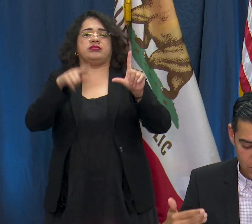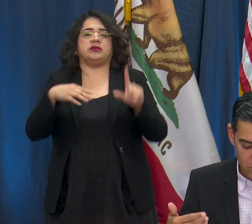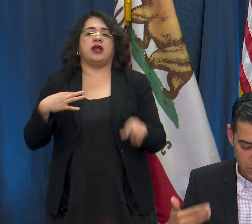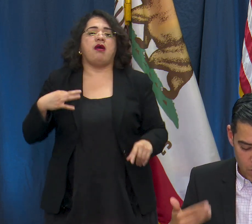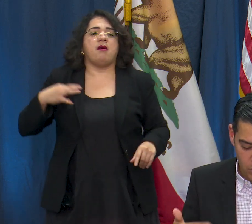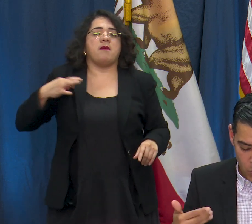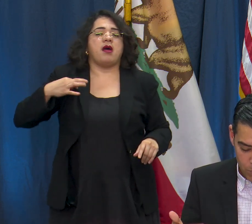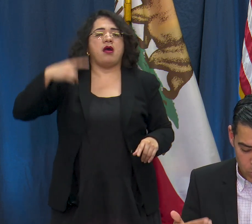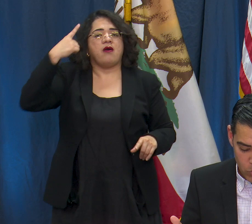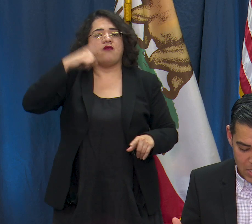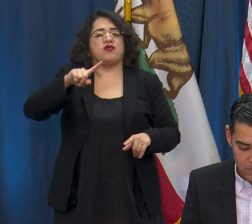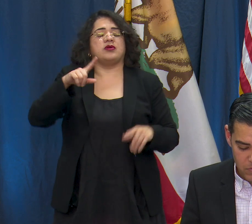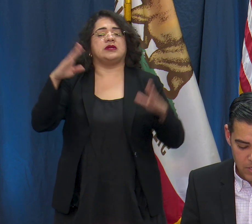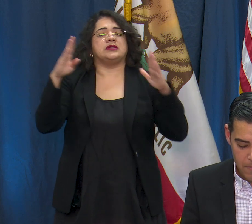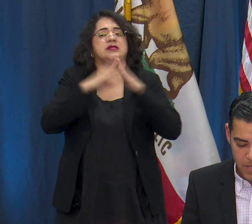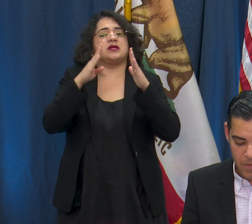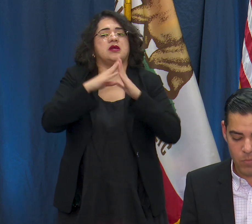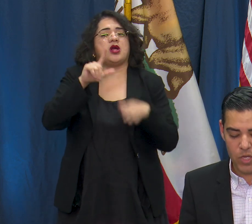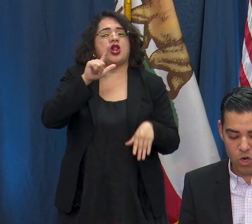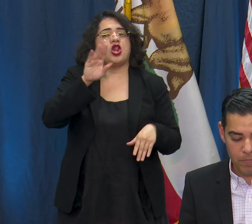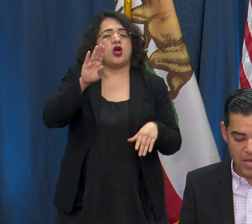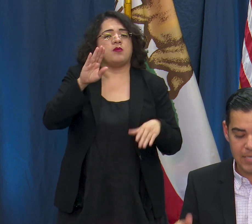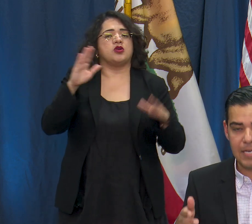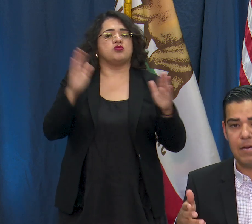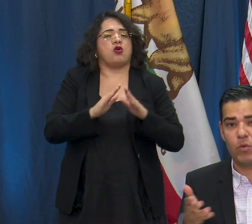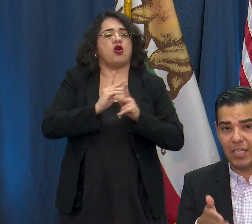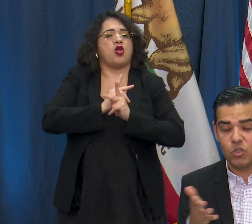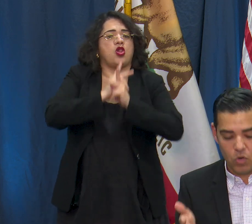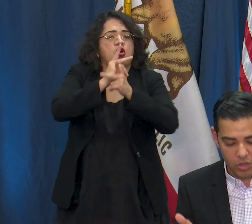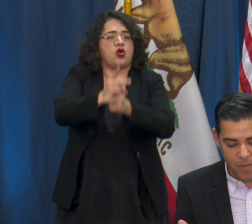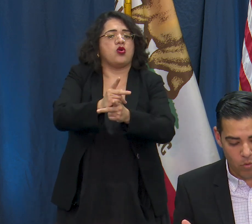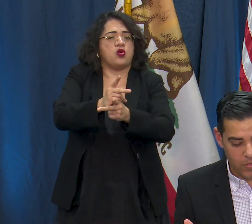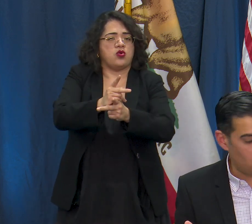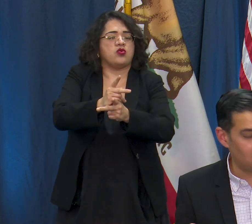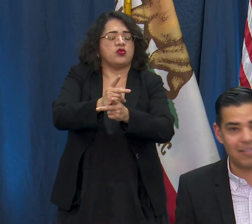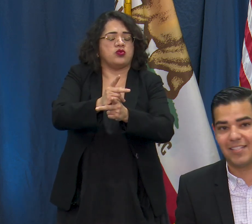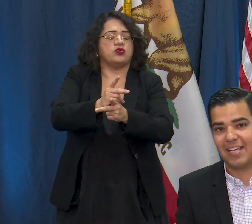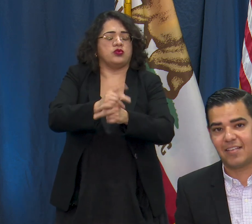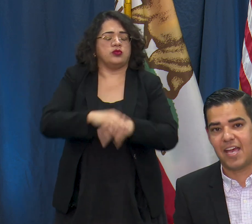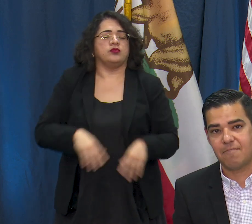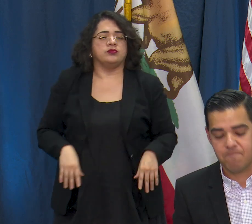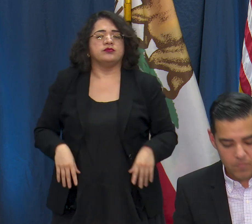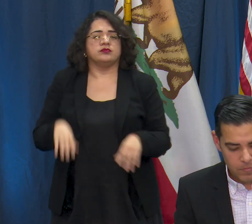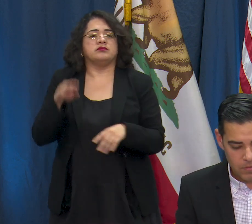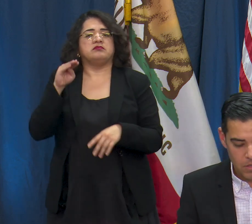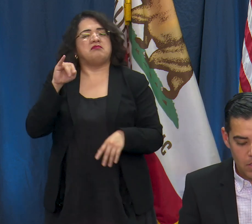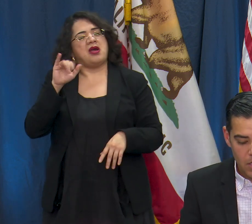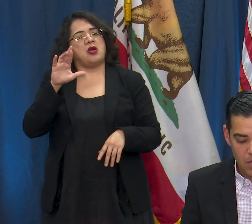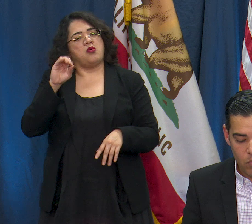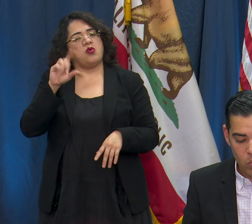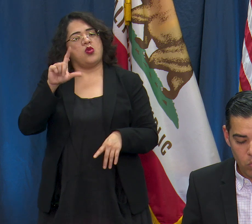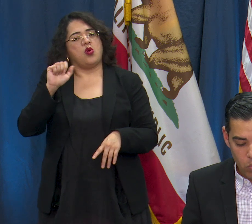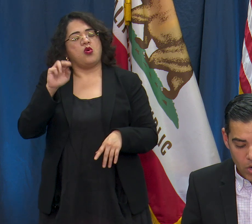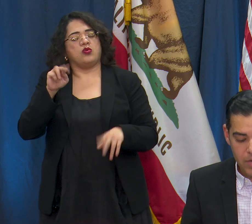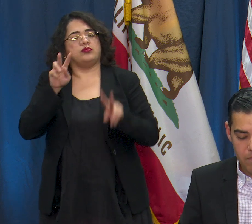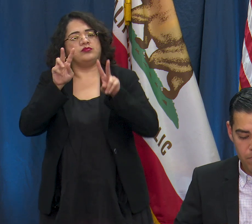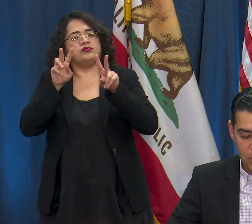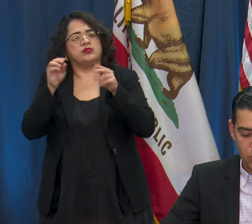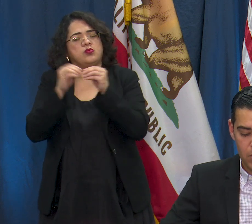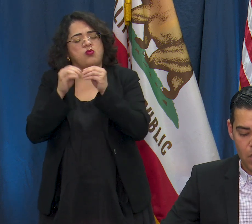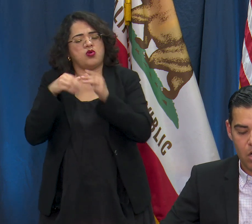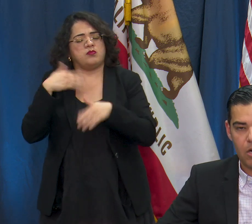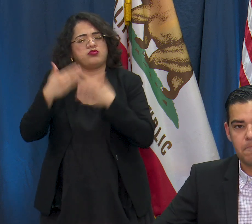for some of these small loan programs. And we hope that we can do a lot more of those in the days ahead. Want